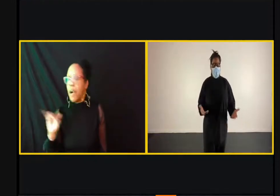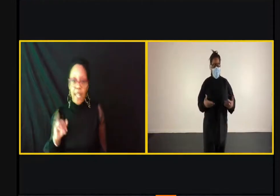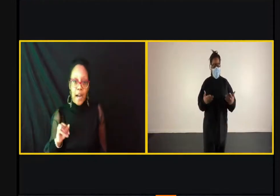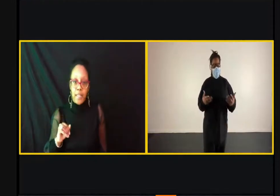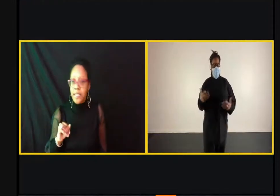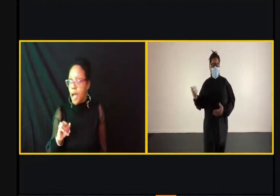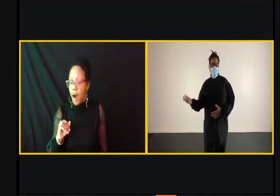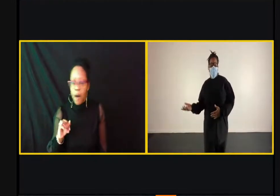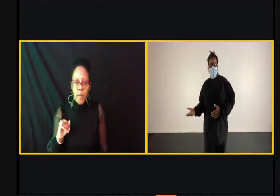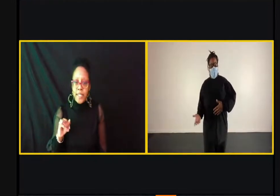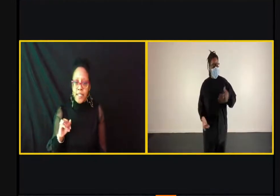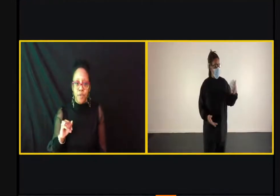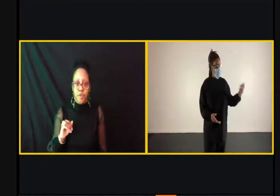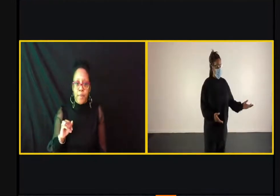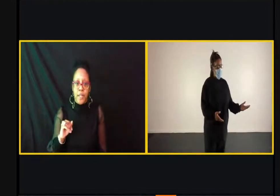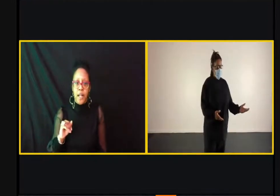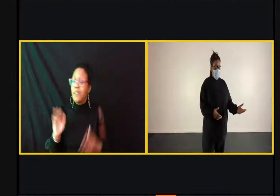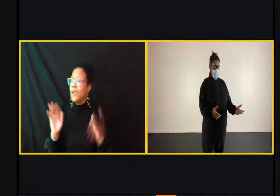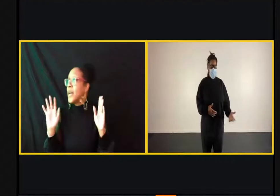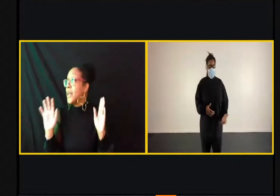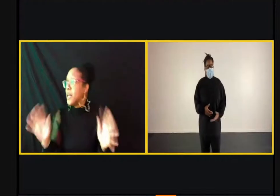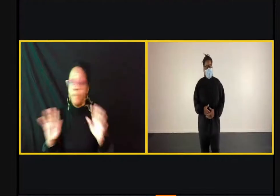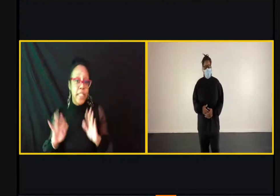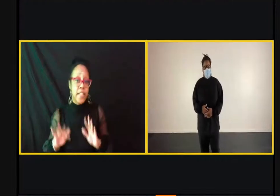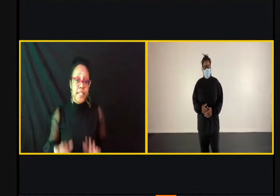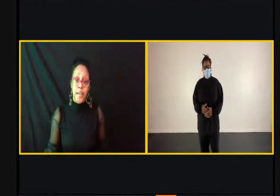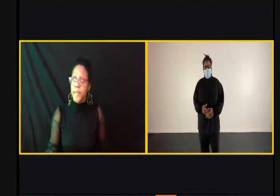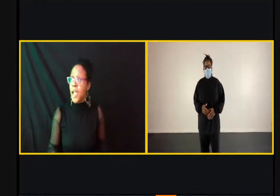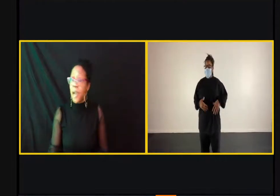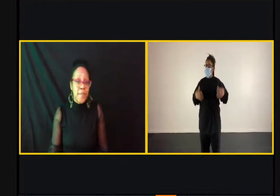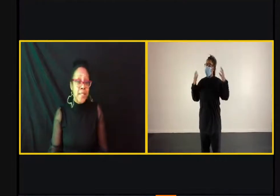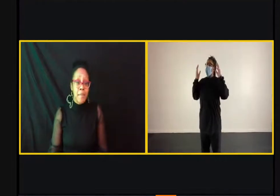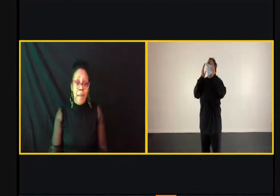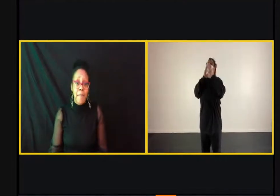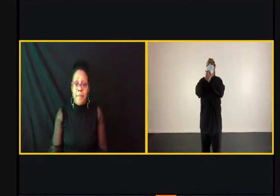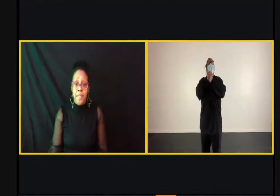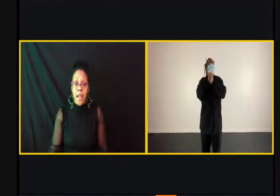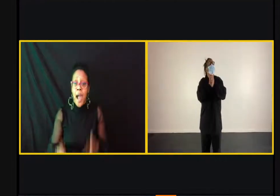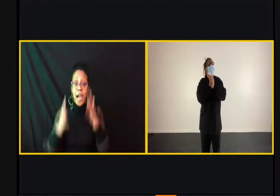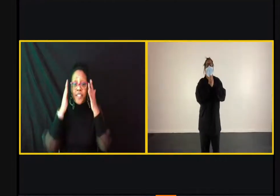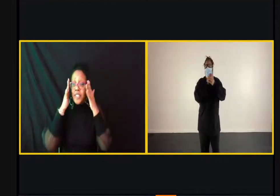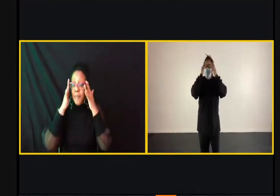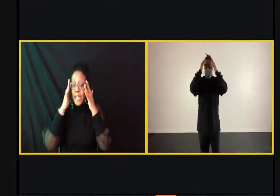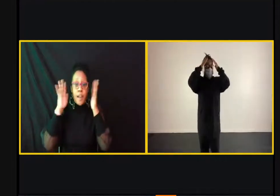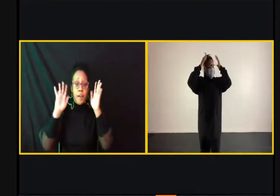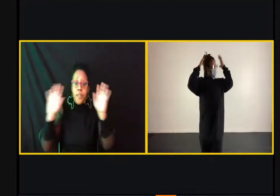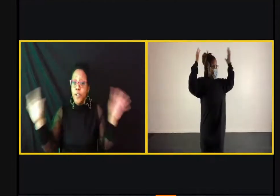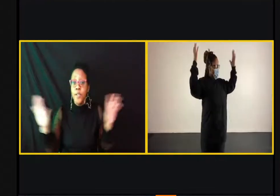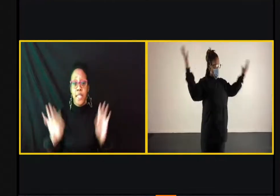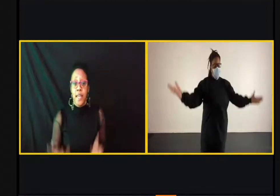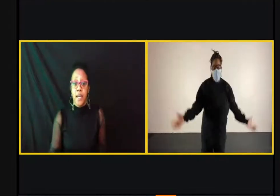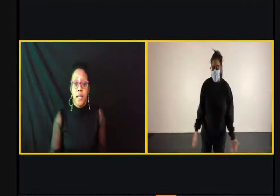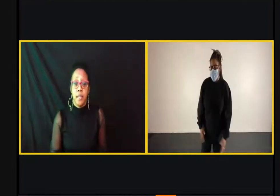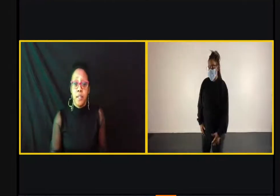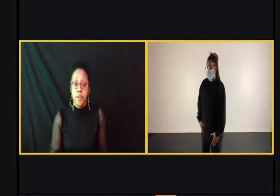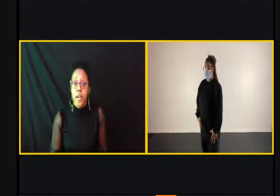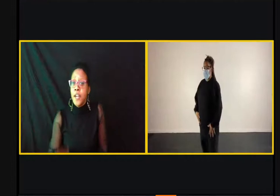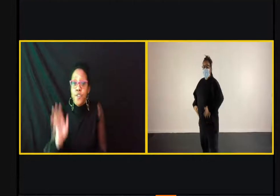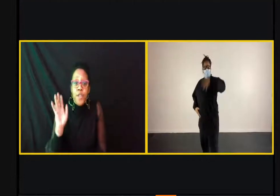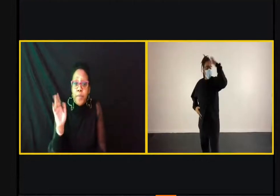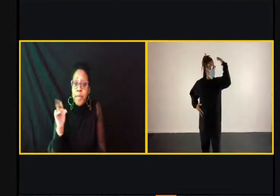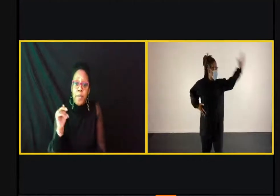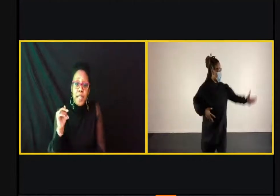the fallout is always some drama. Lord, help me if something happens to my mama. I just might turn loose and